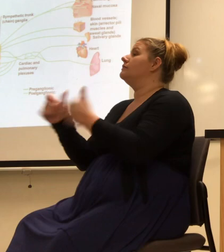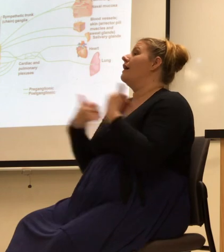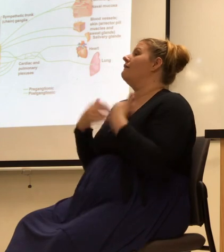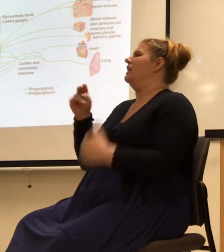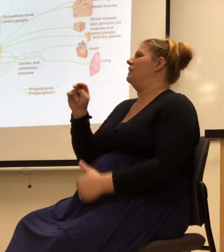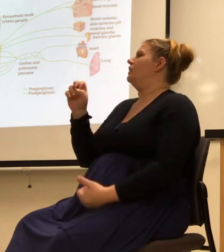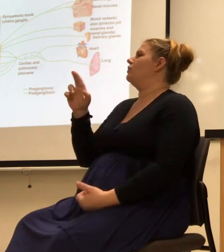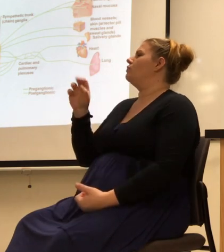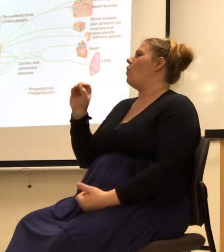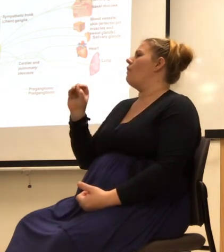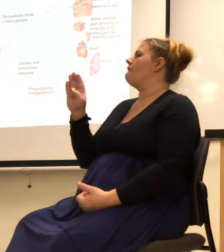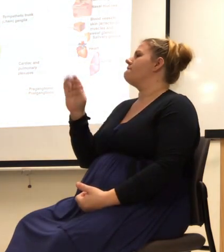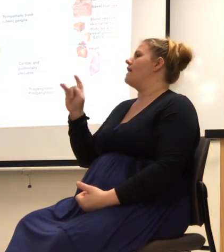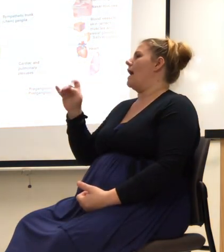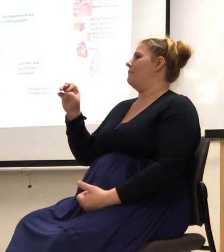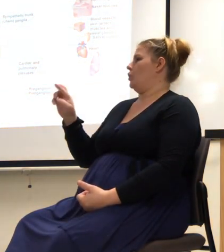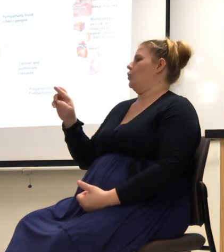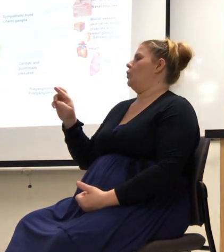illustrate.